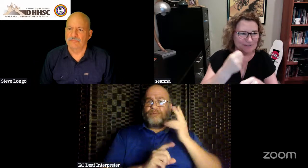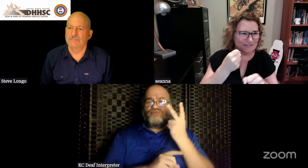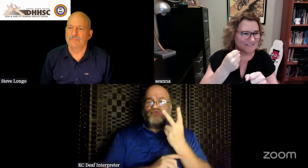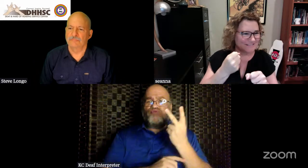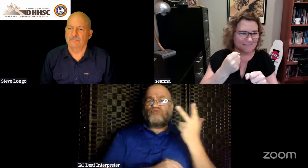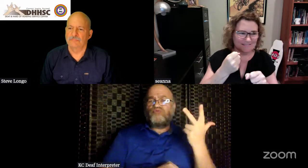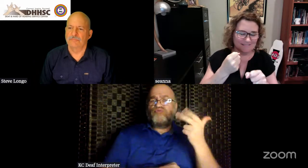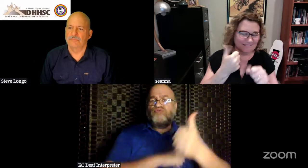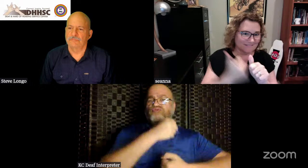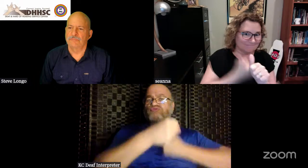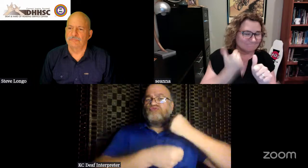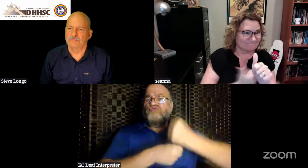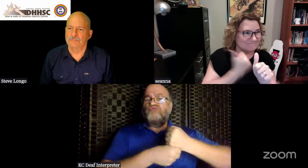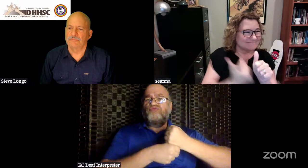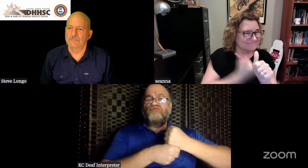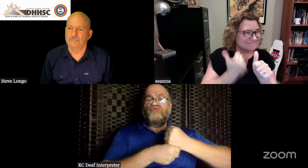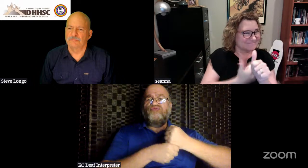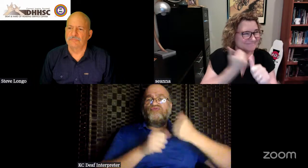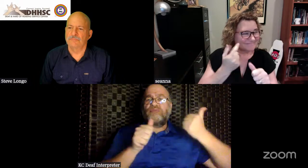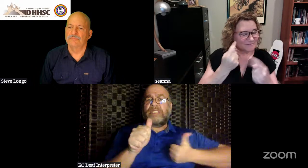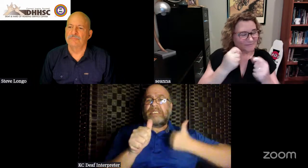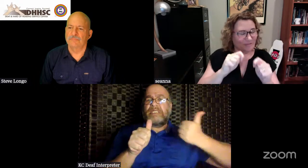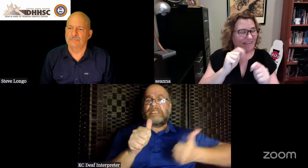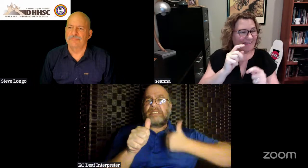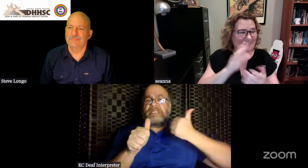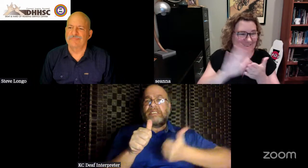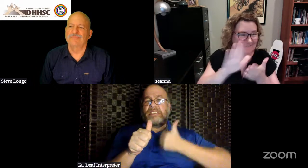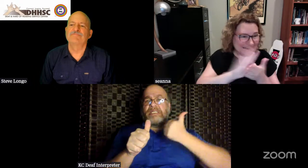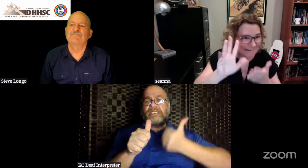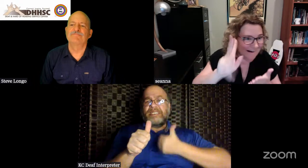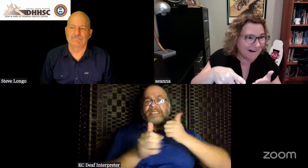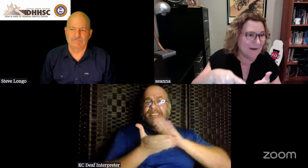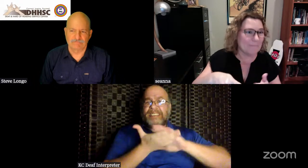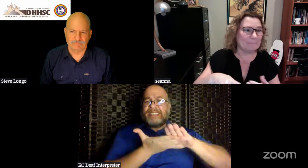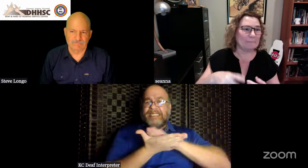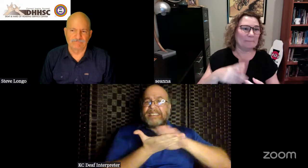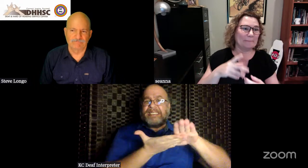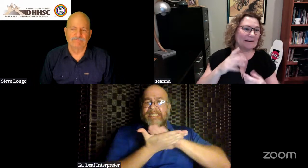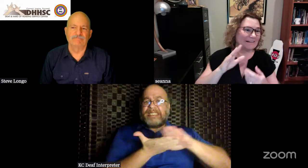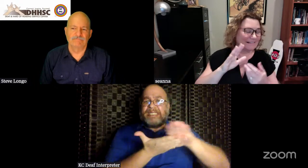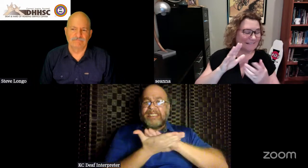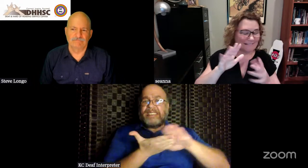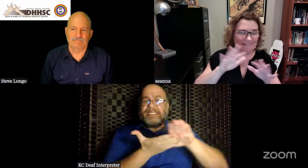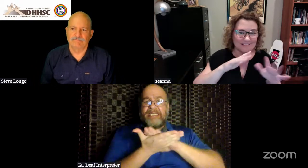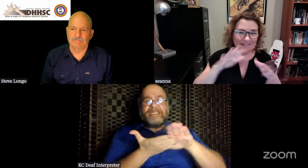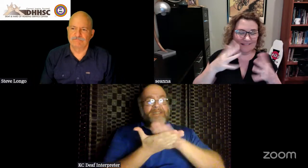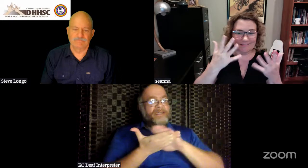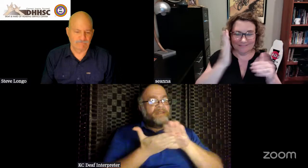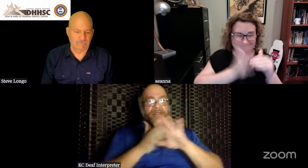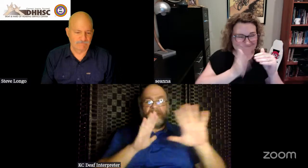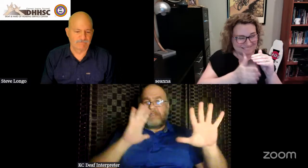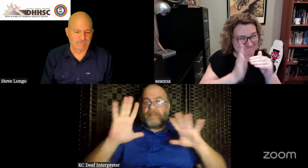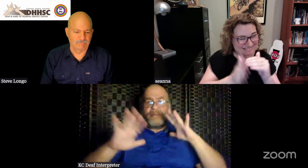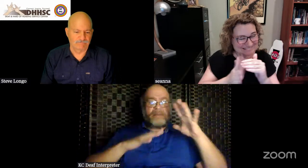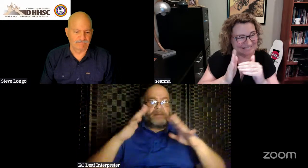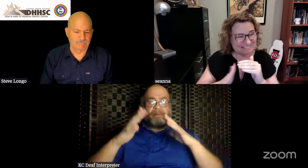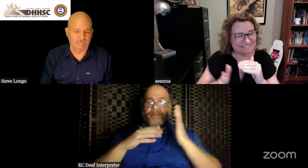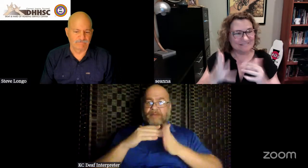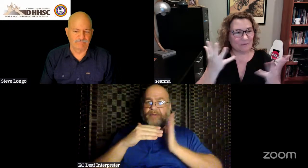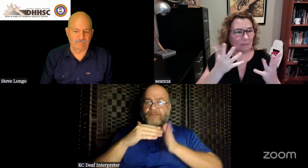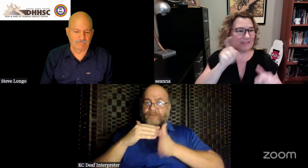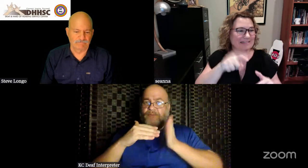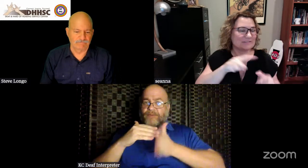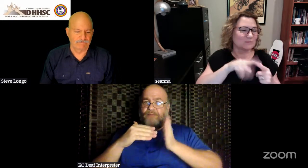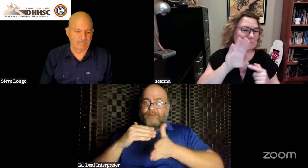as well. Previously, we had 2 or 3 years to utilize funds to get things all worked